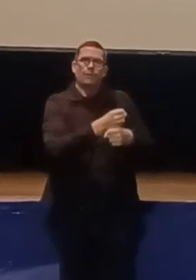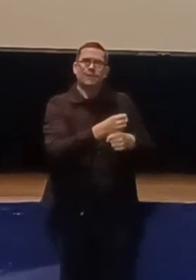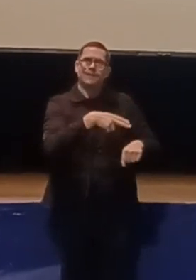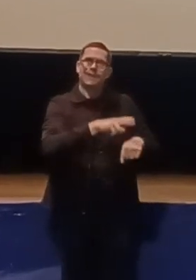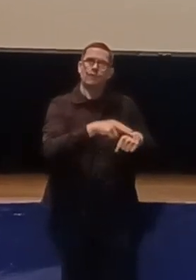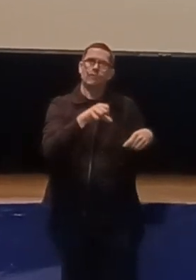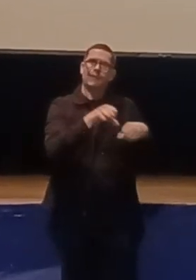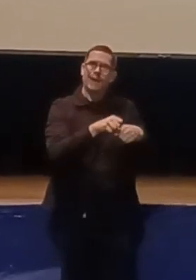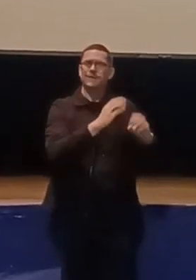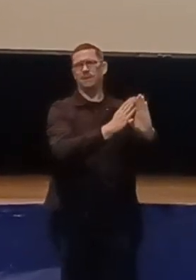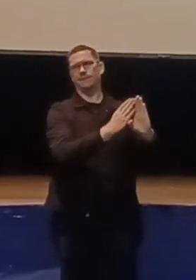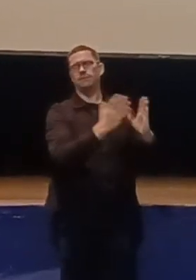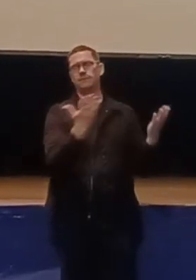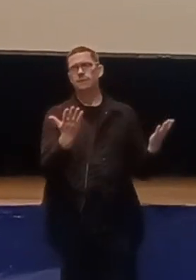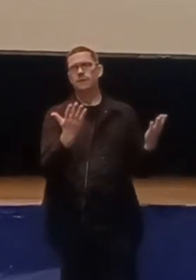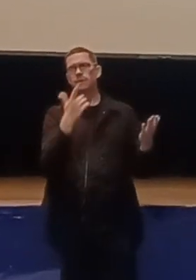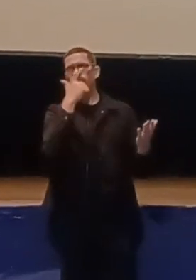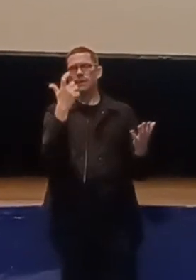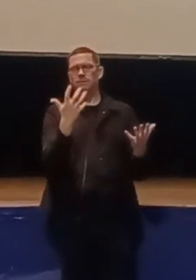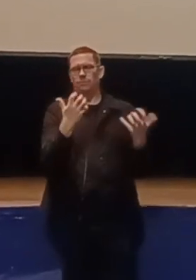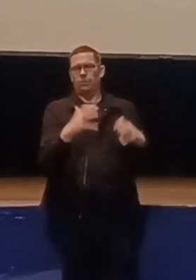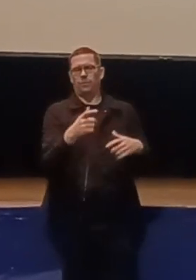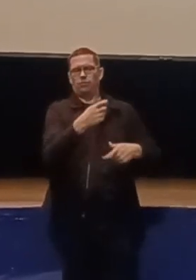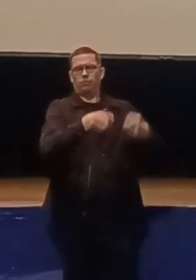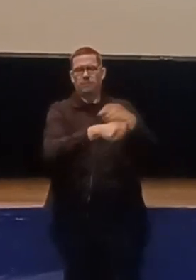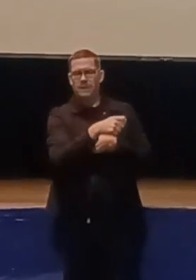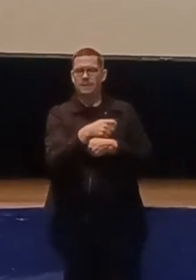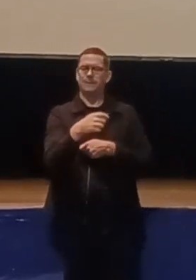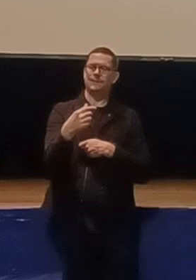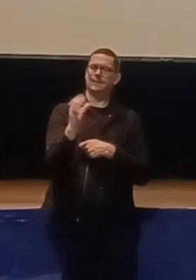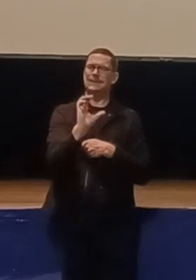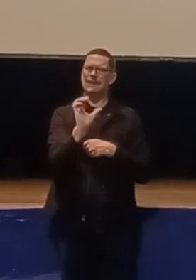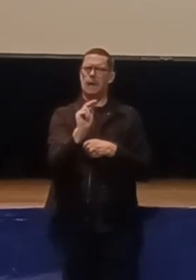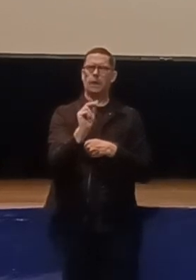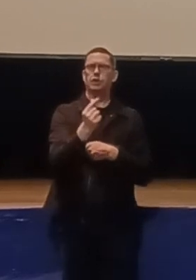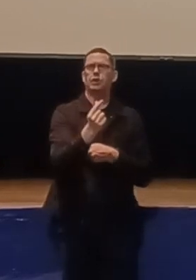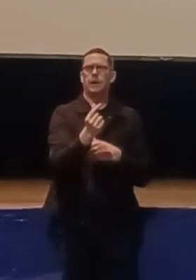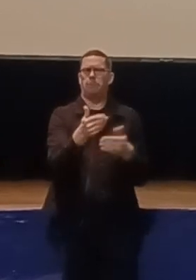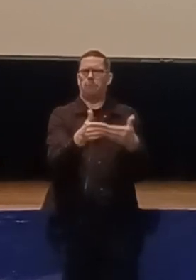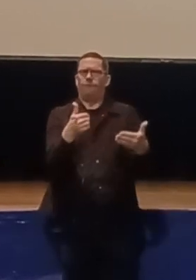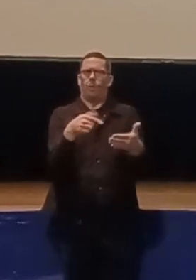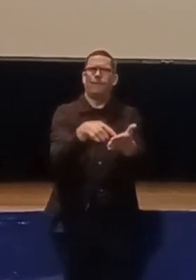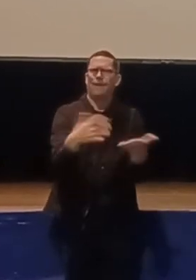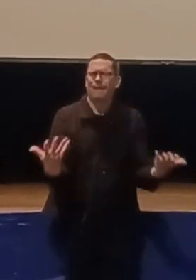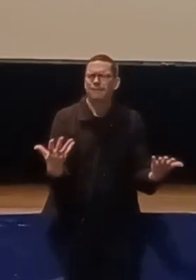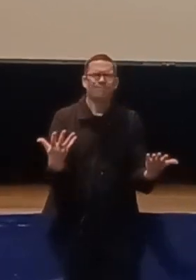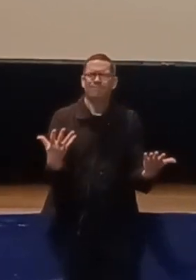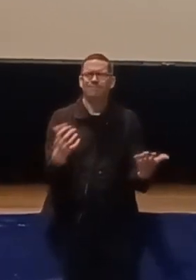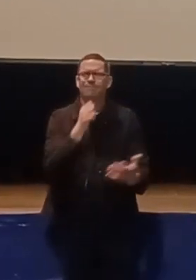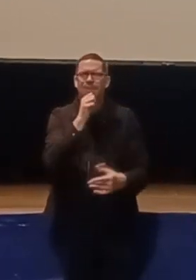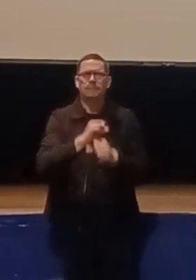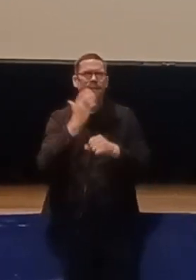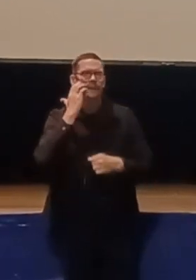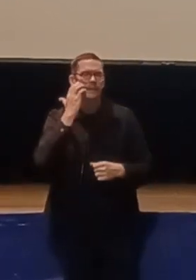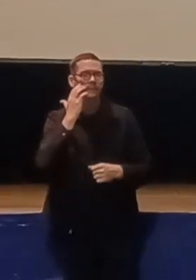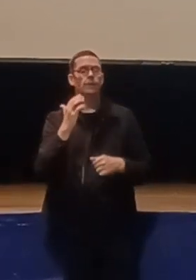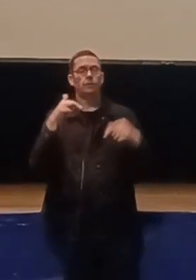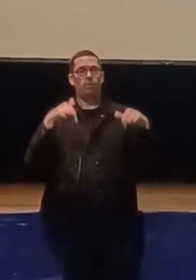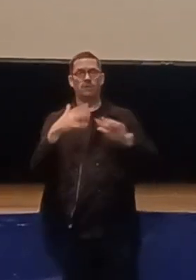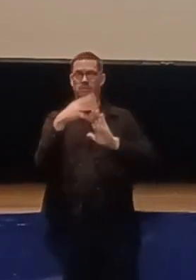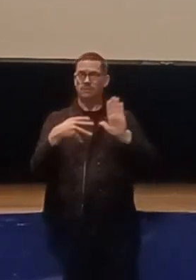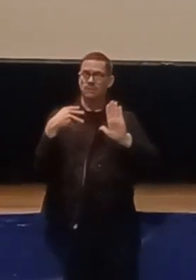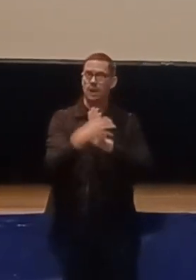buses, because we don't want to have to replace those with CNGs right before the deadline. So this is a schedule-driven